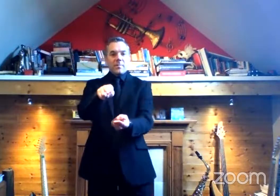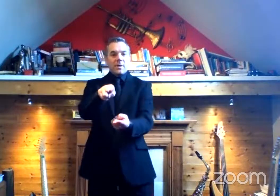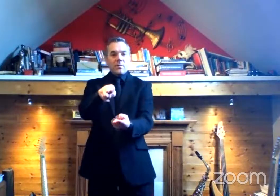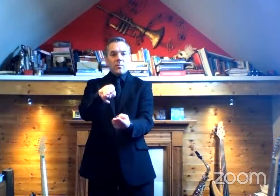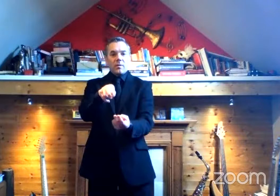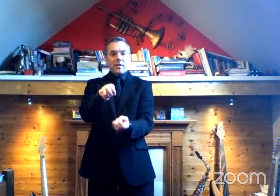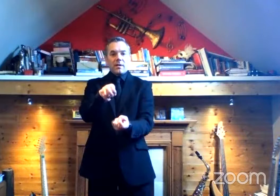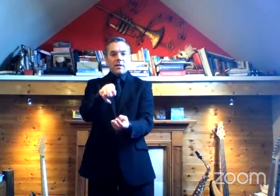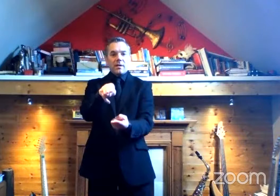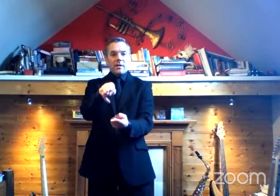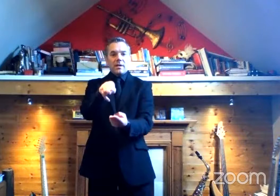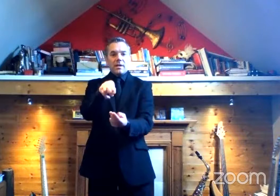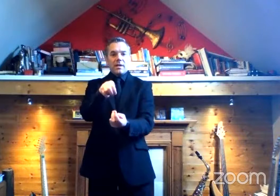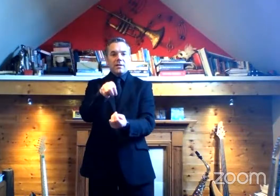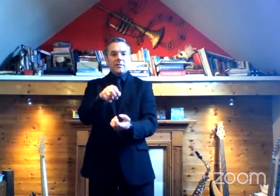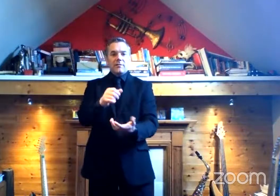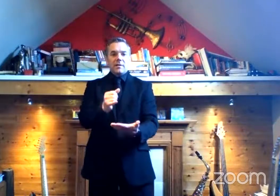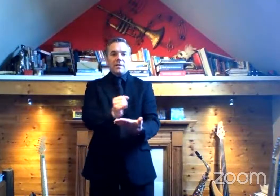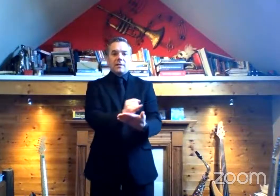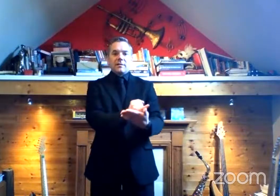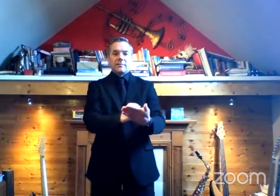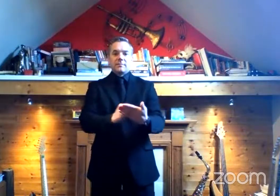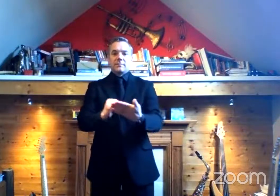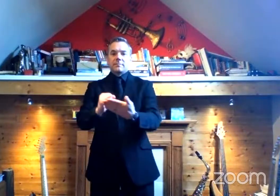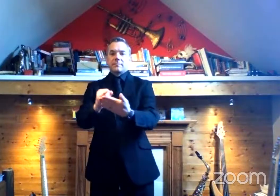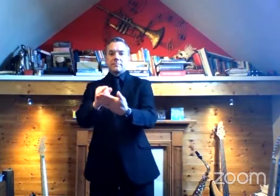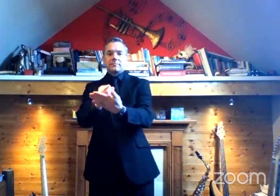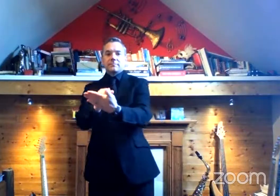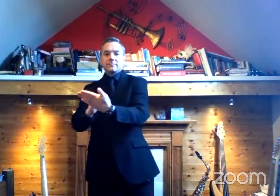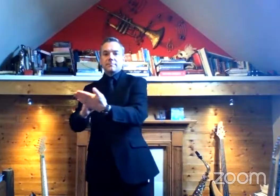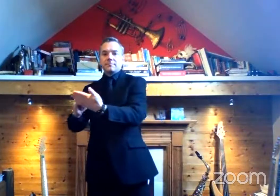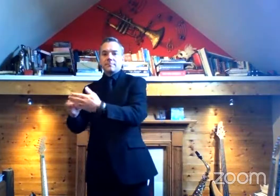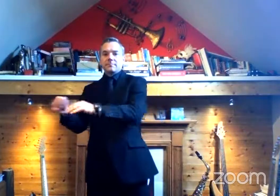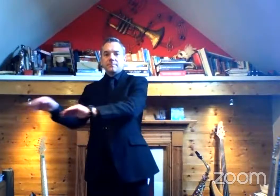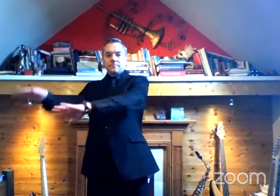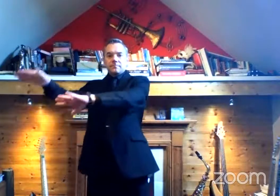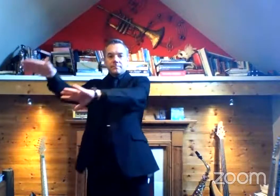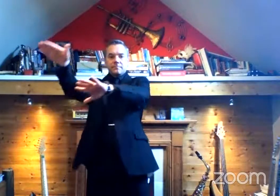So when I hear about the hole in the sky,